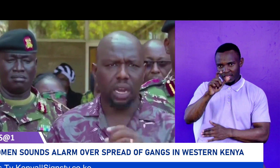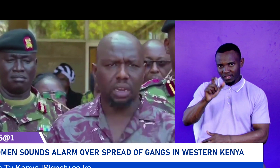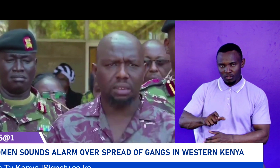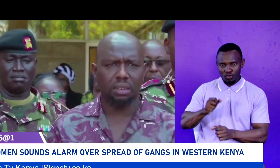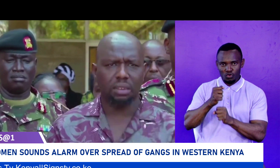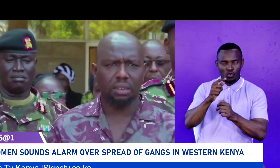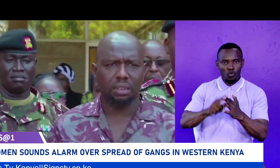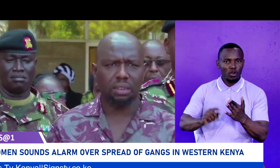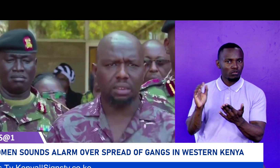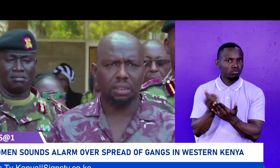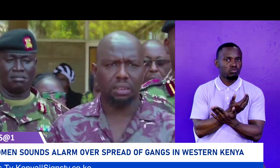gang.